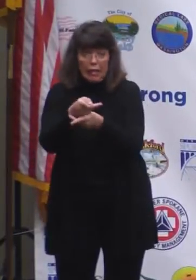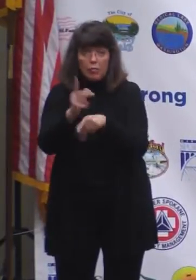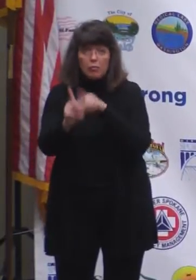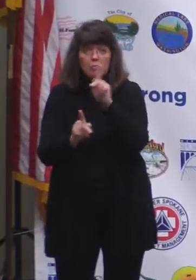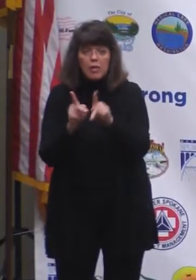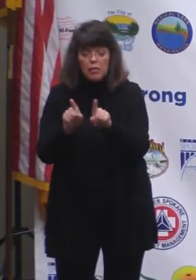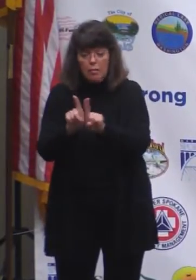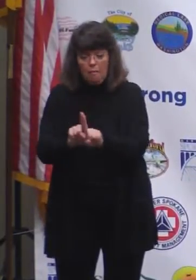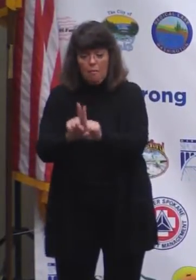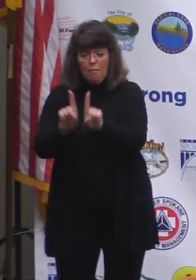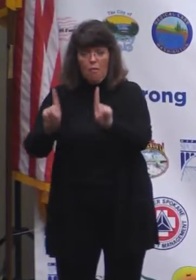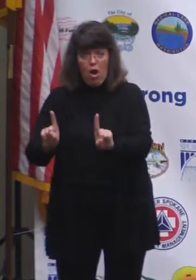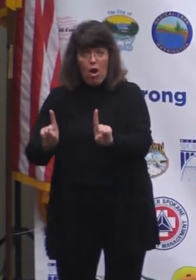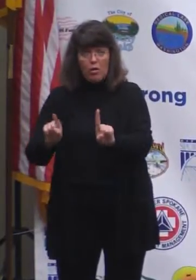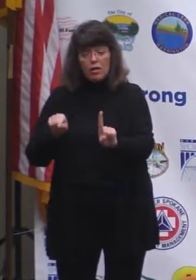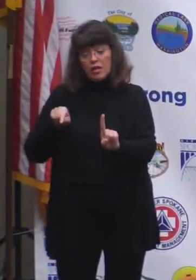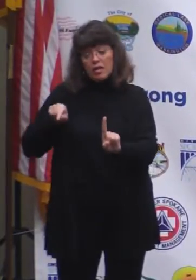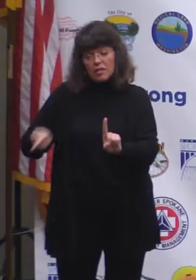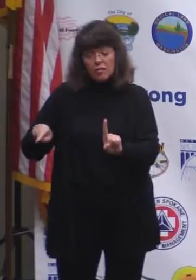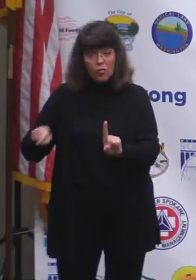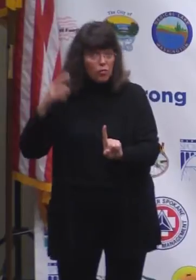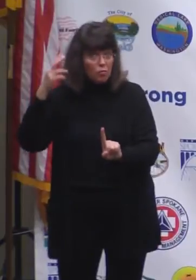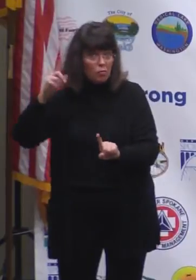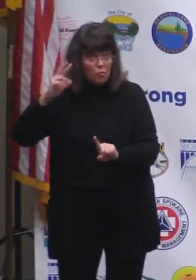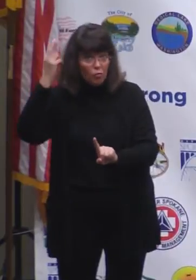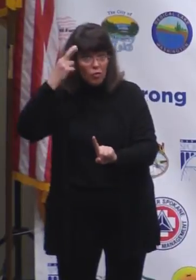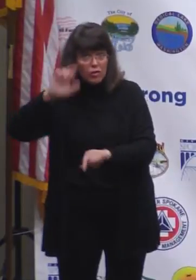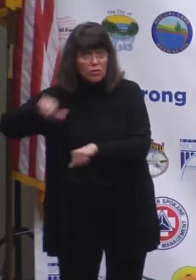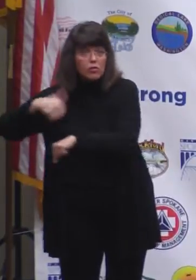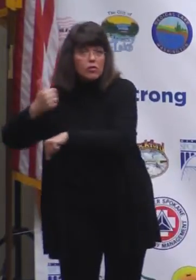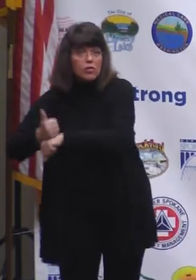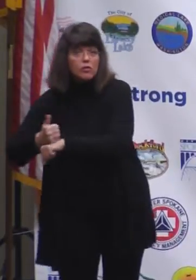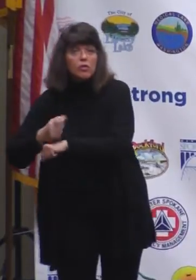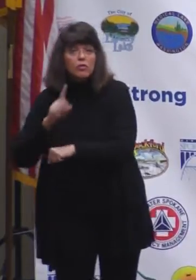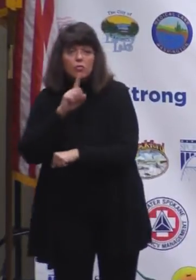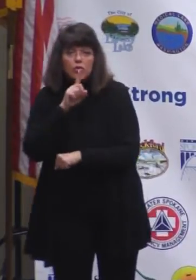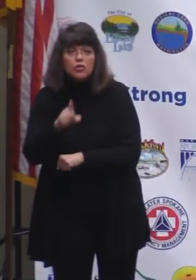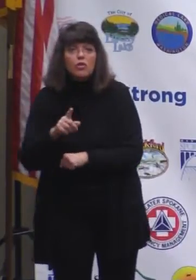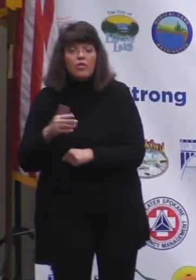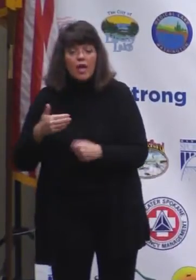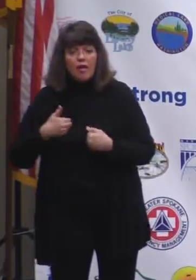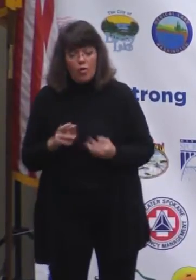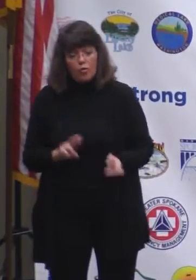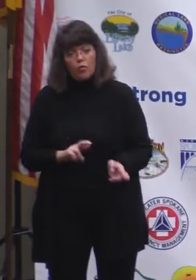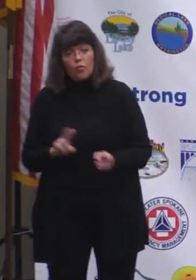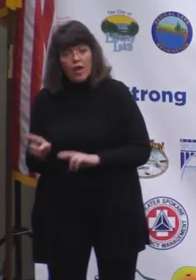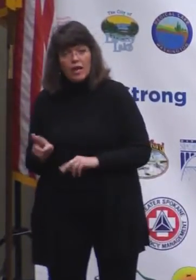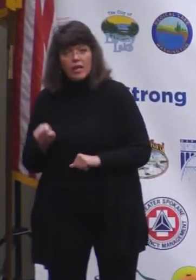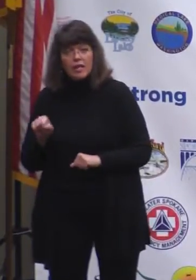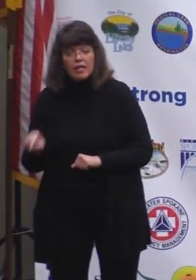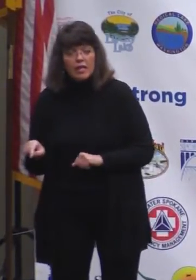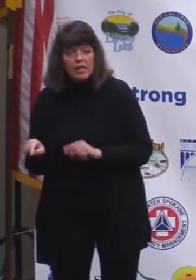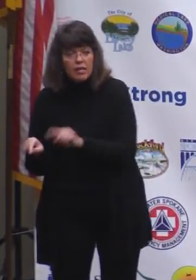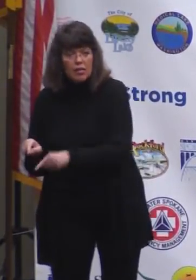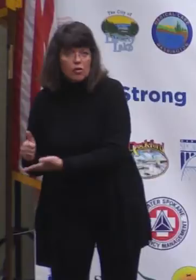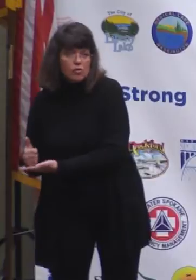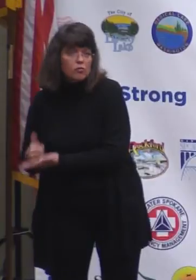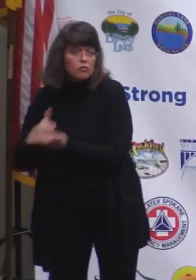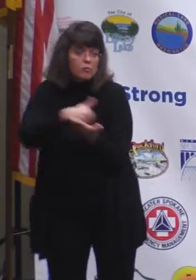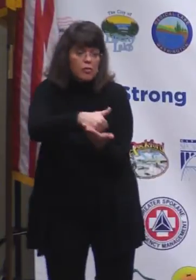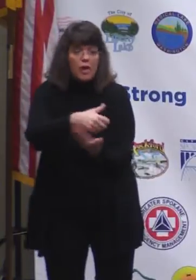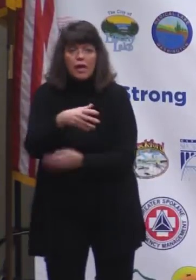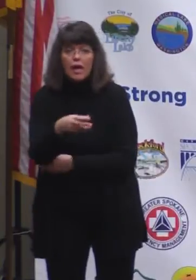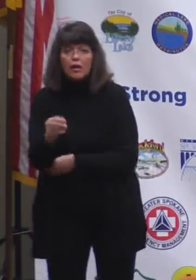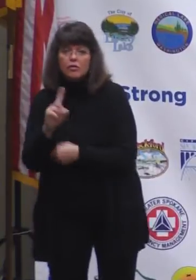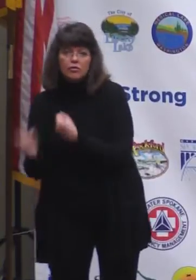emergency. It has been designated to accommodate new spacing needs within existing contract shelter facilities to